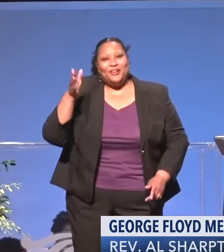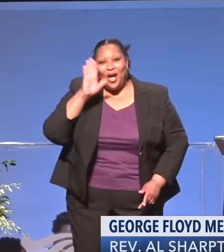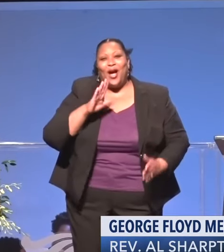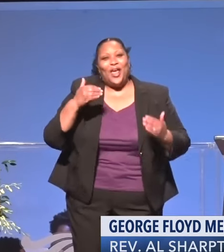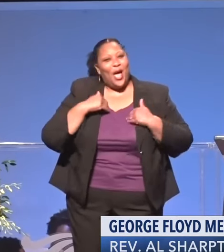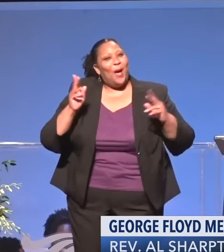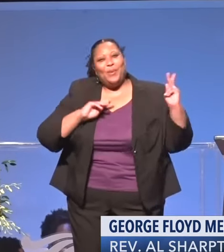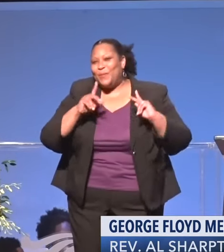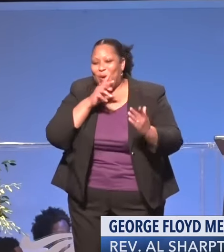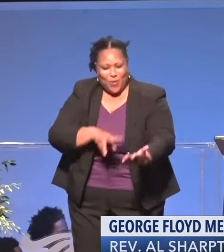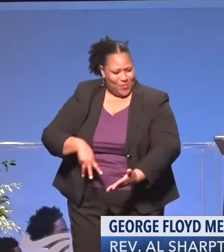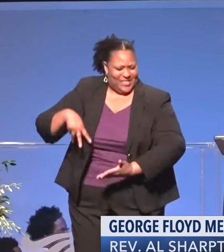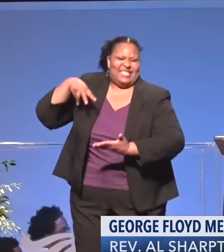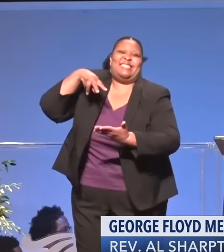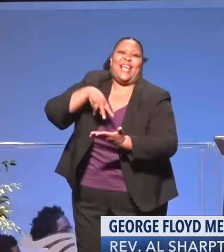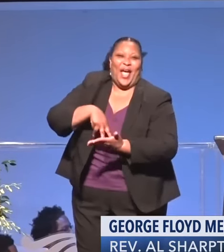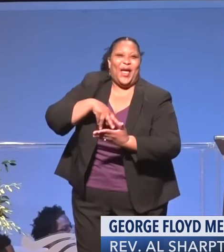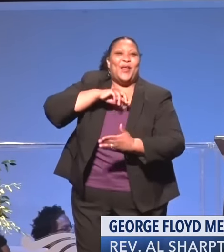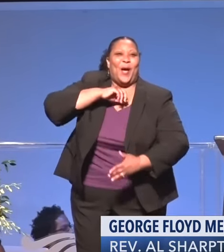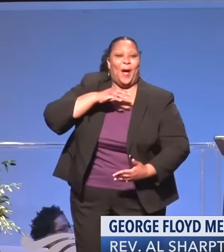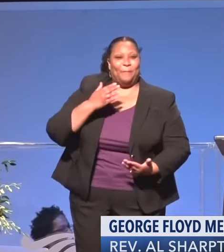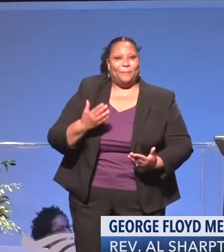that'll stand up.